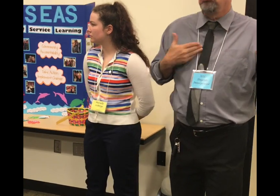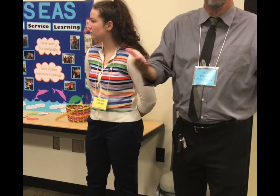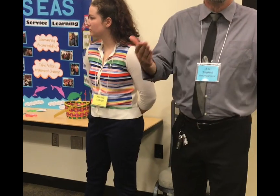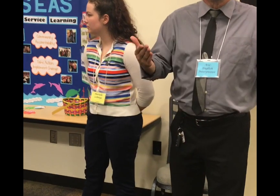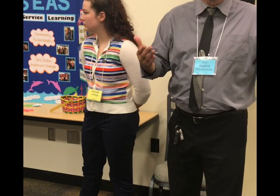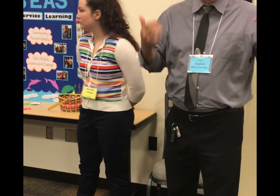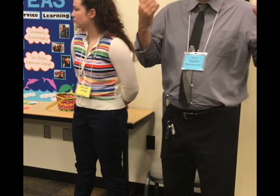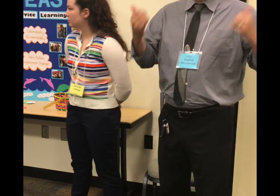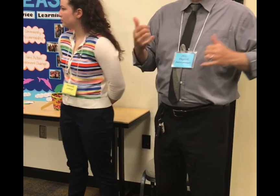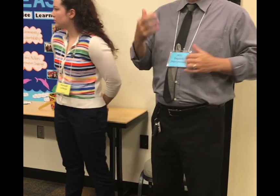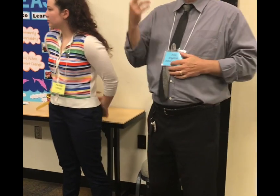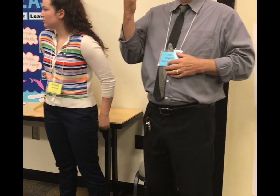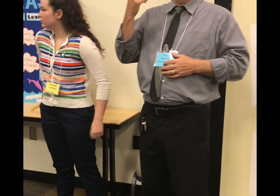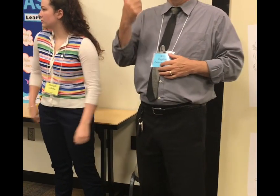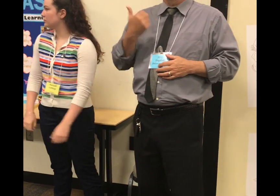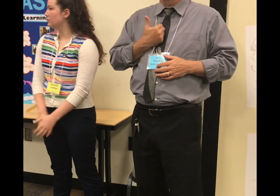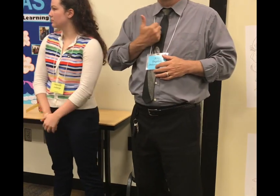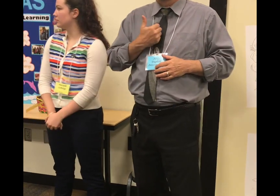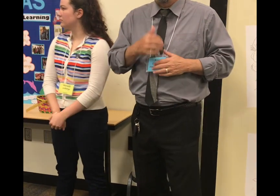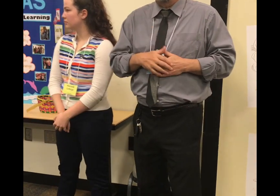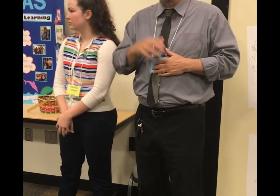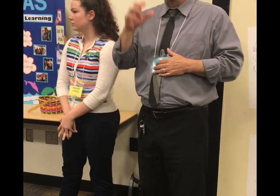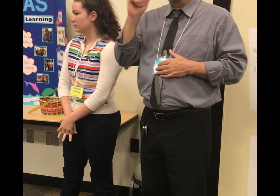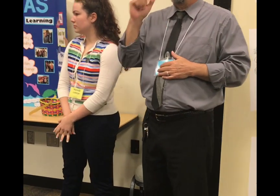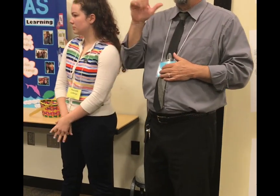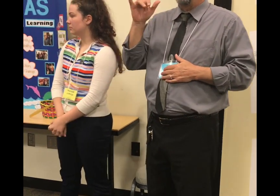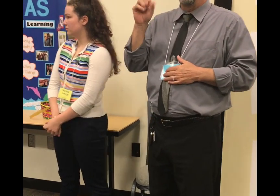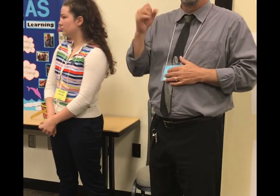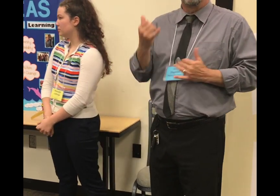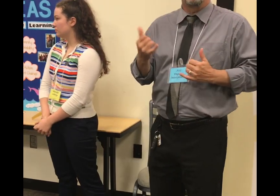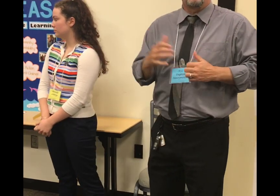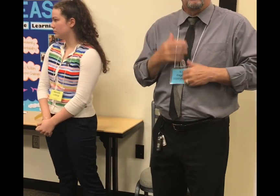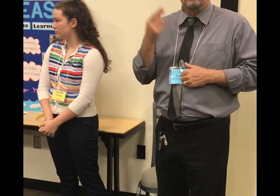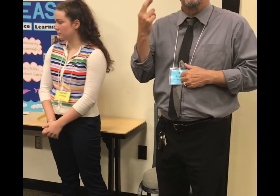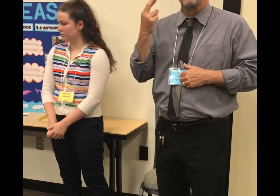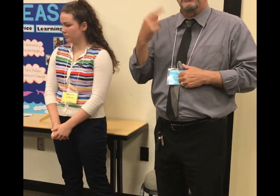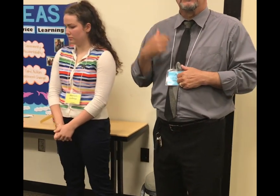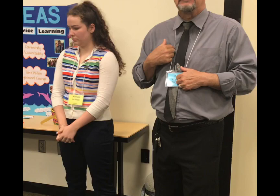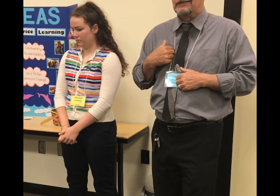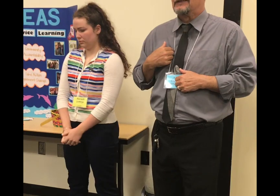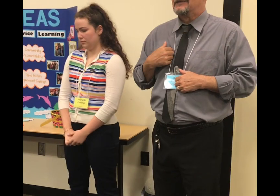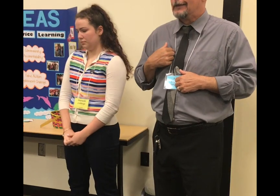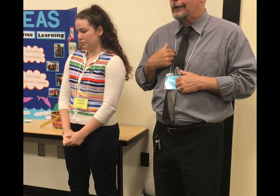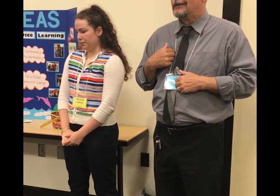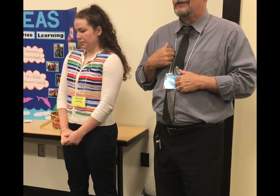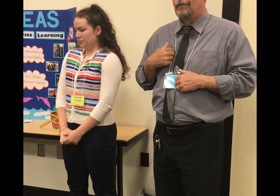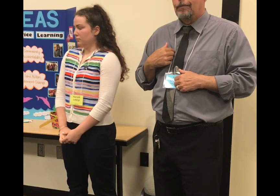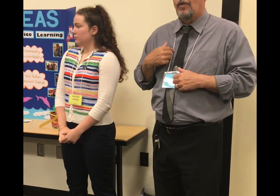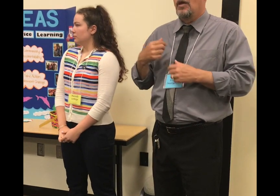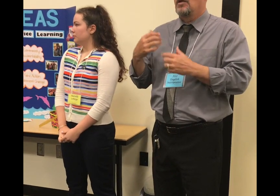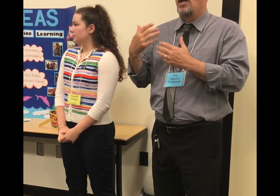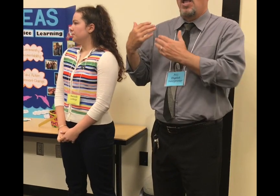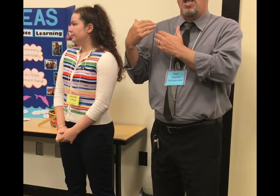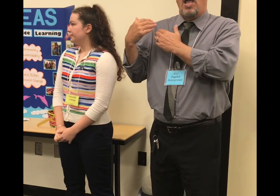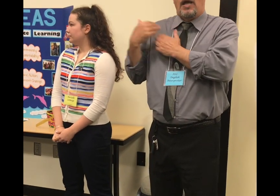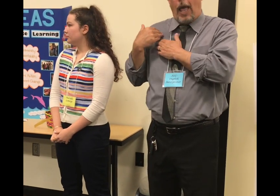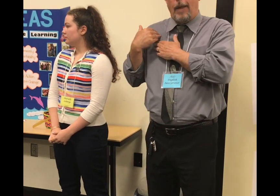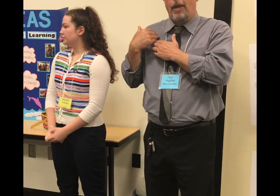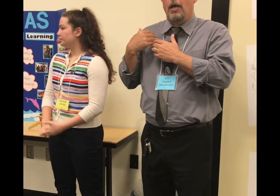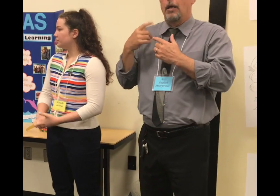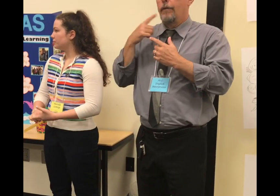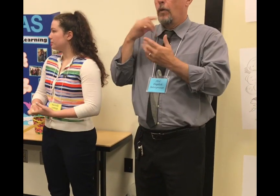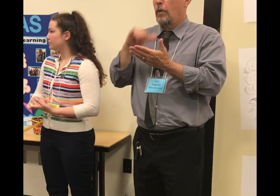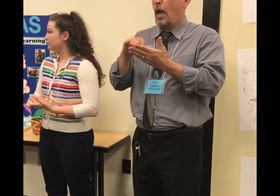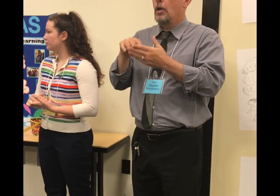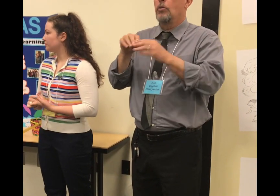now we see ourselves as deaf allies, and it's our responsibility to take this accountability out into the community and make